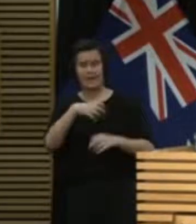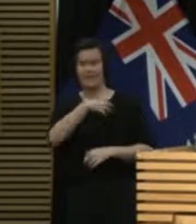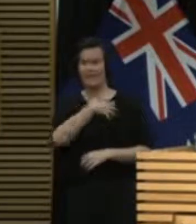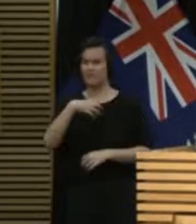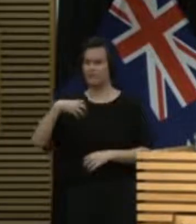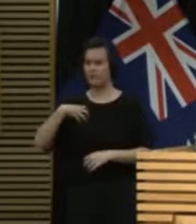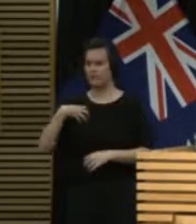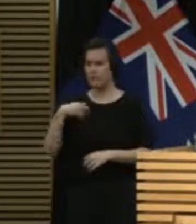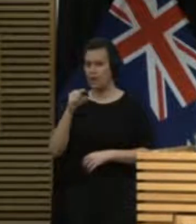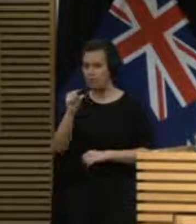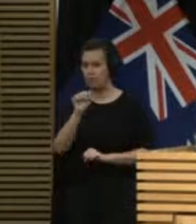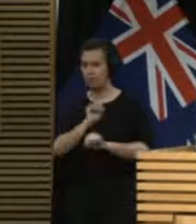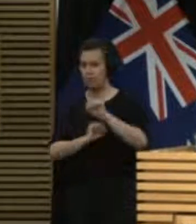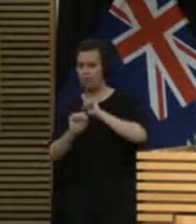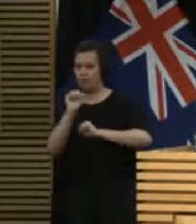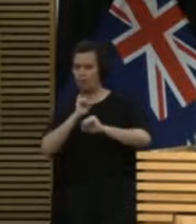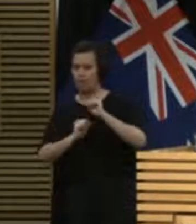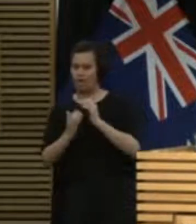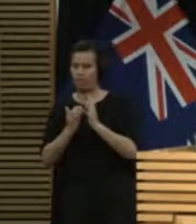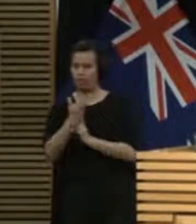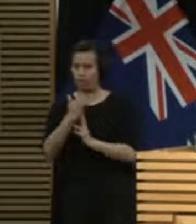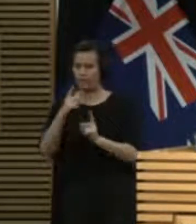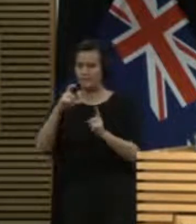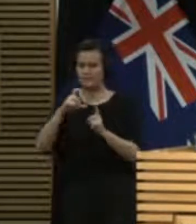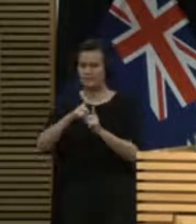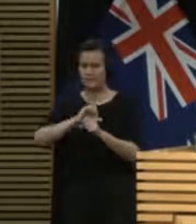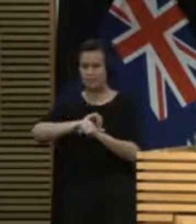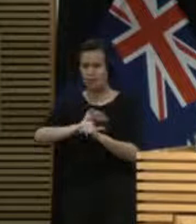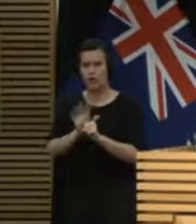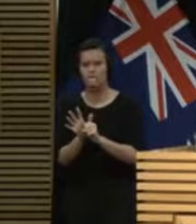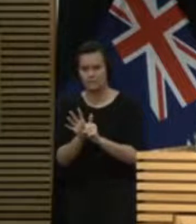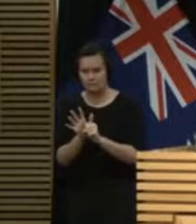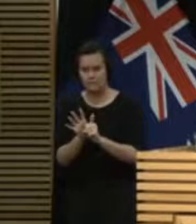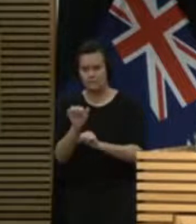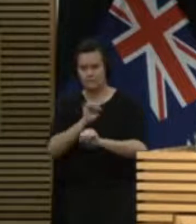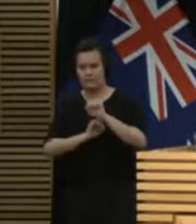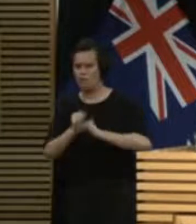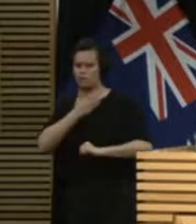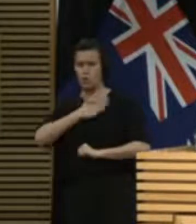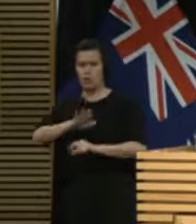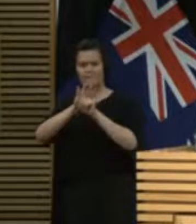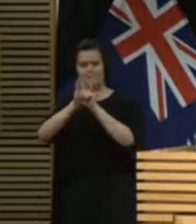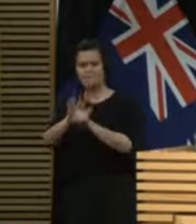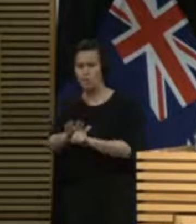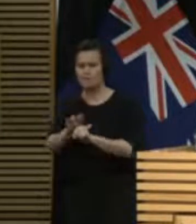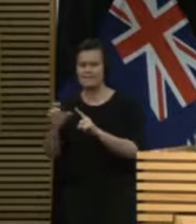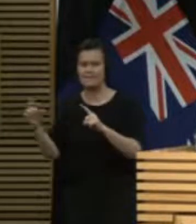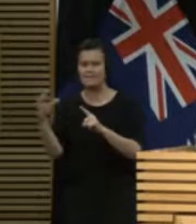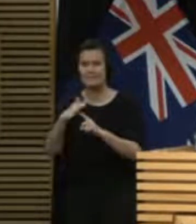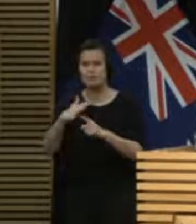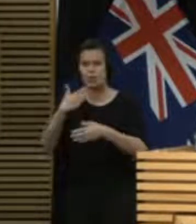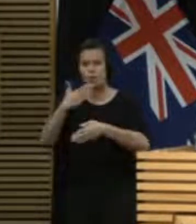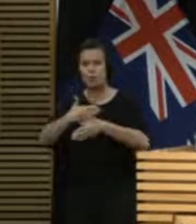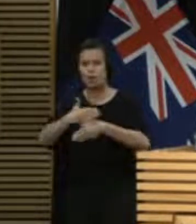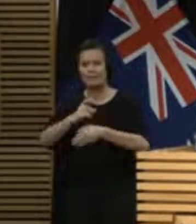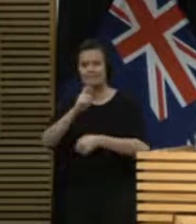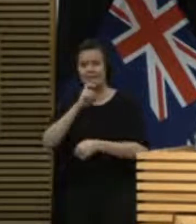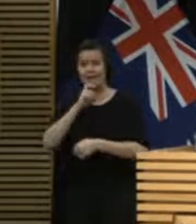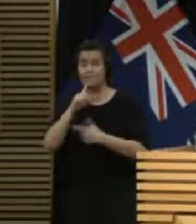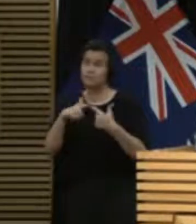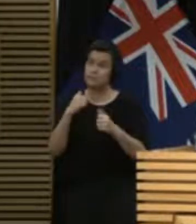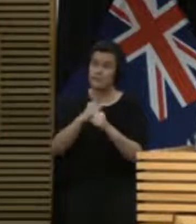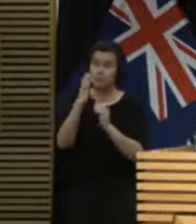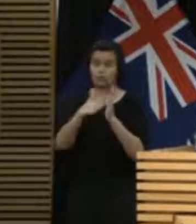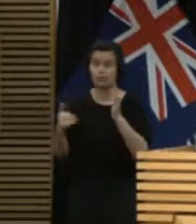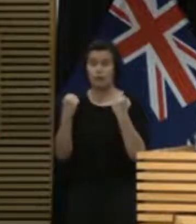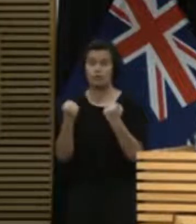course of the Delta outbreak to force vaccination, for example, with essential workers. We've seen truck drivers, for example, who've been unvaccinated, who've